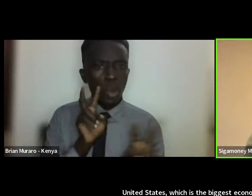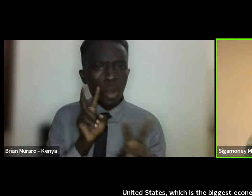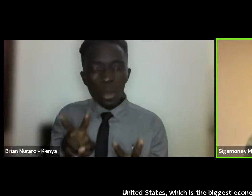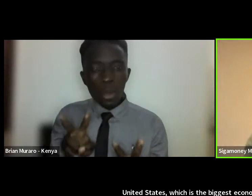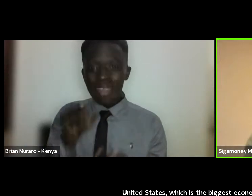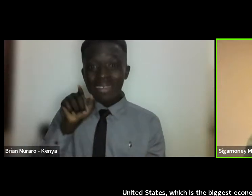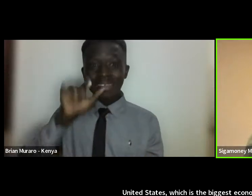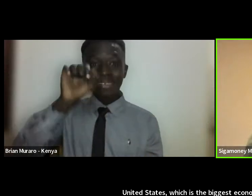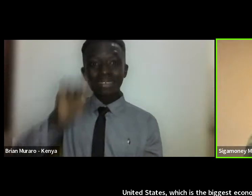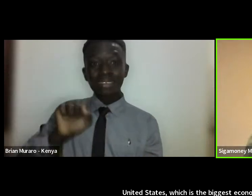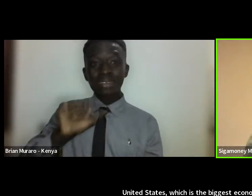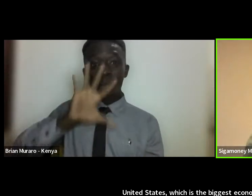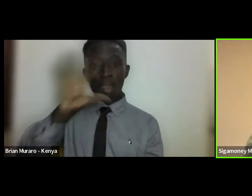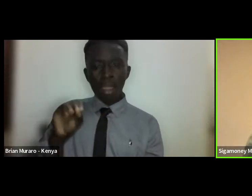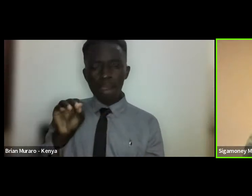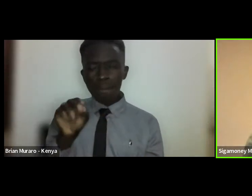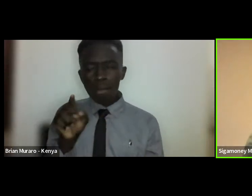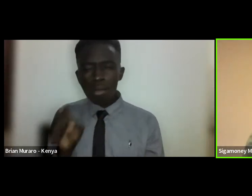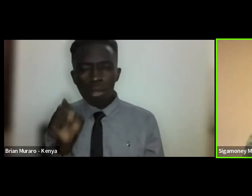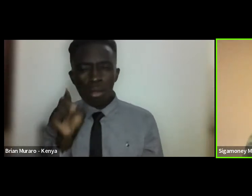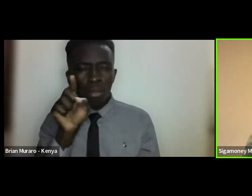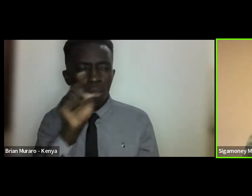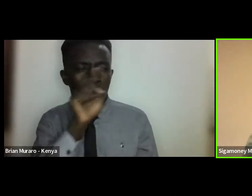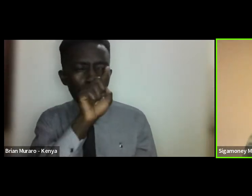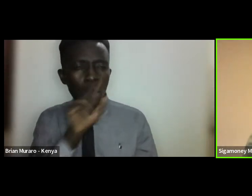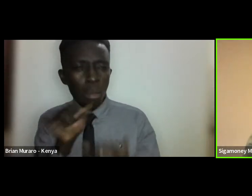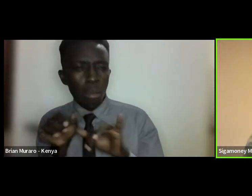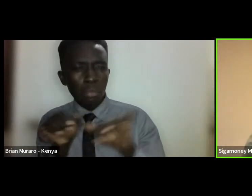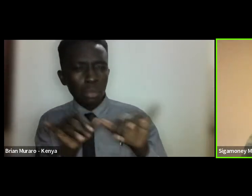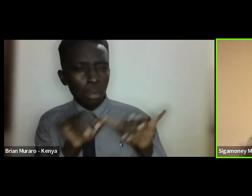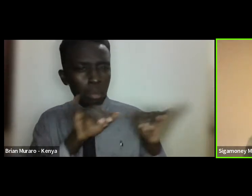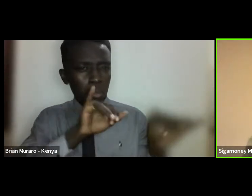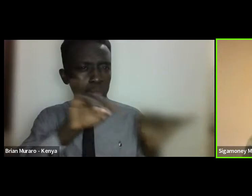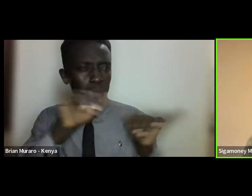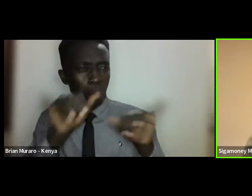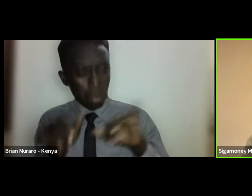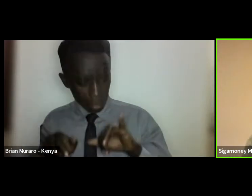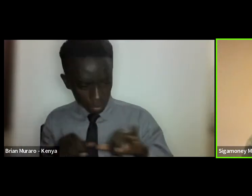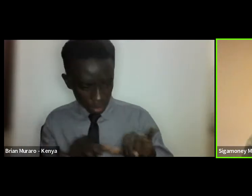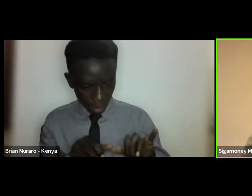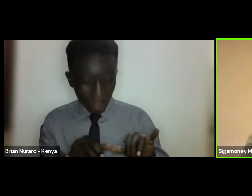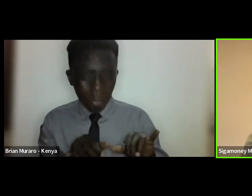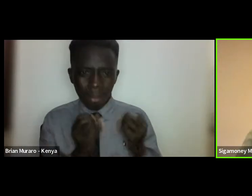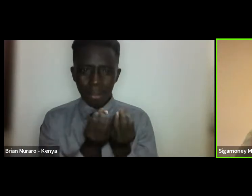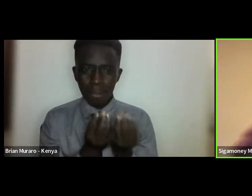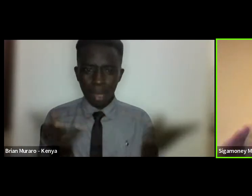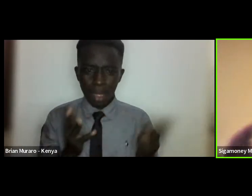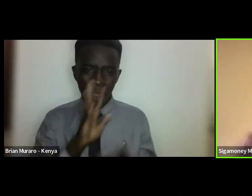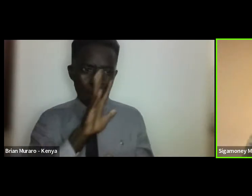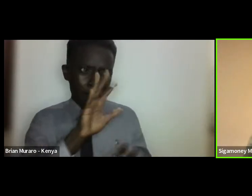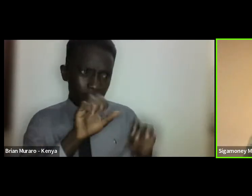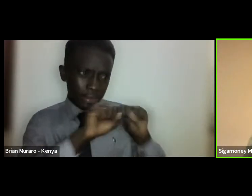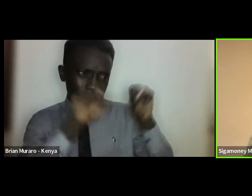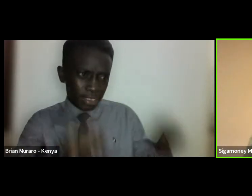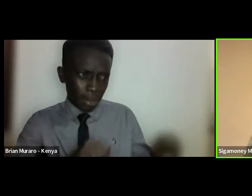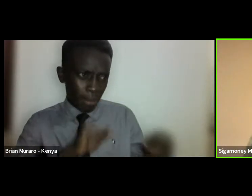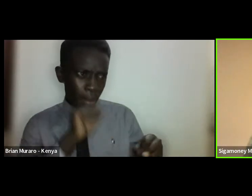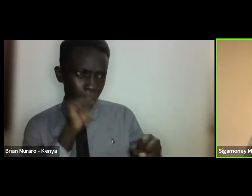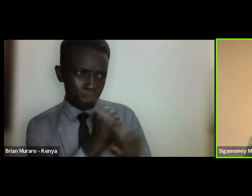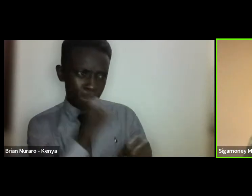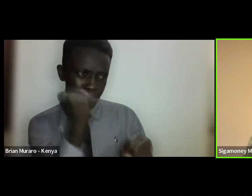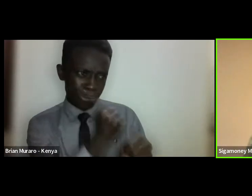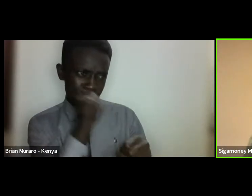many similarities in terms of the performance of the system when you look at vulnerable learners.